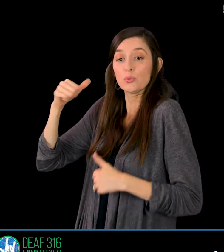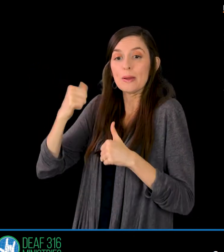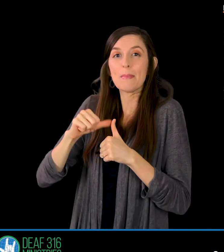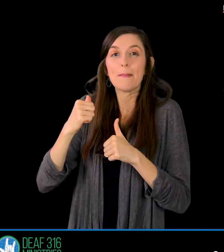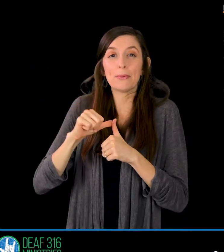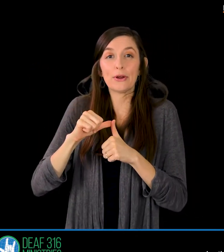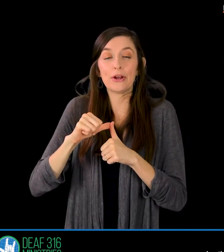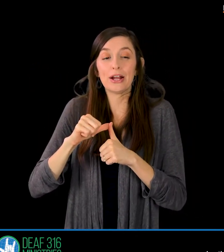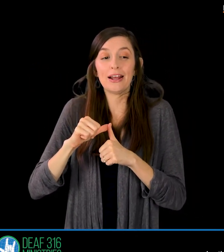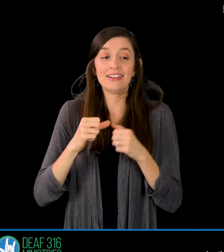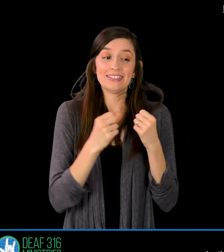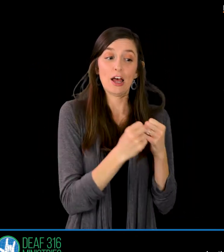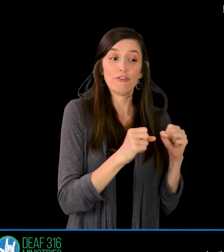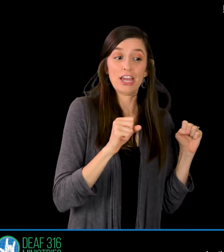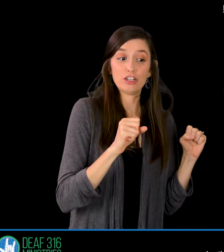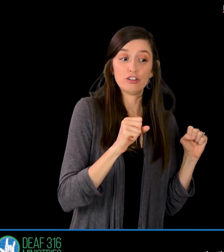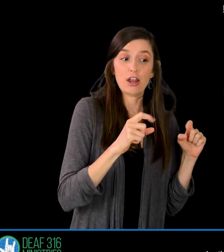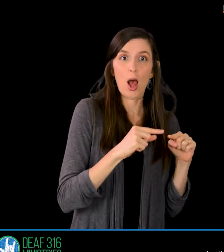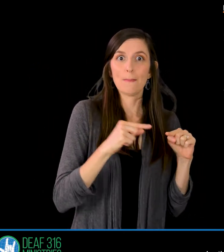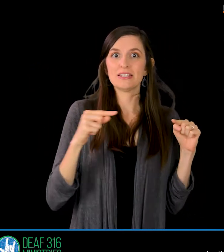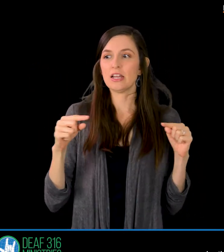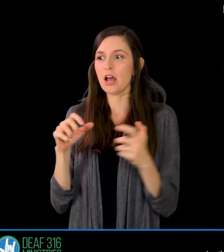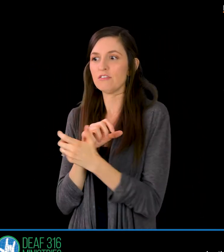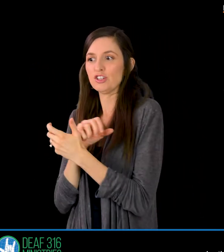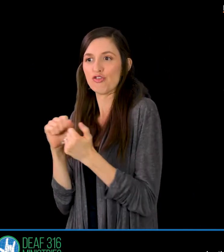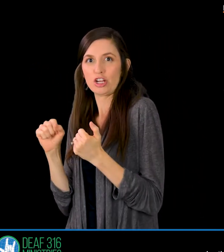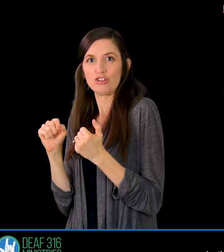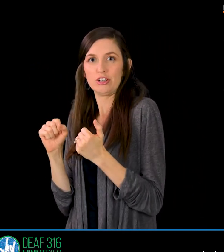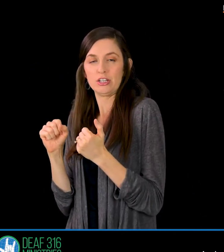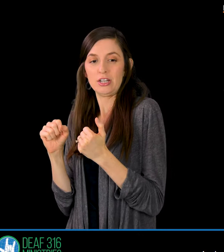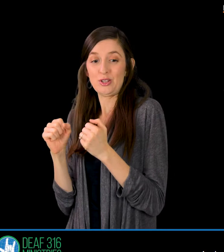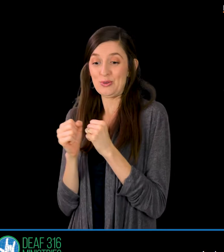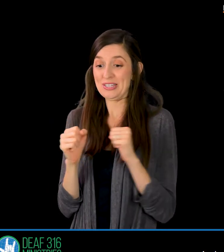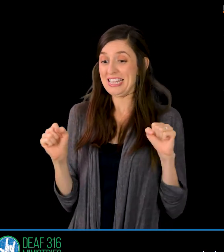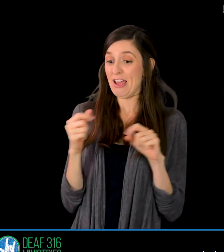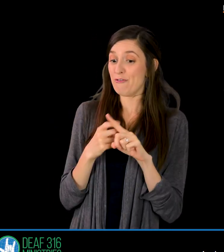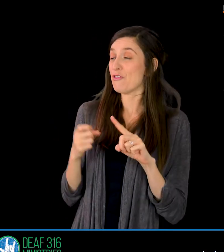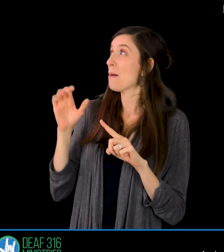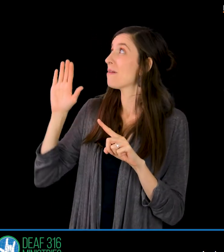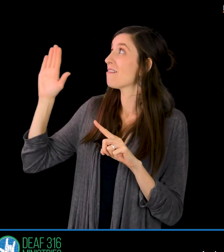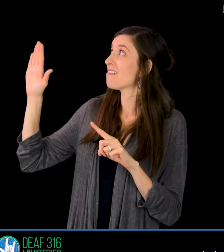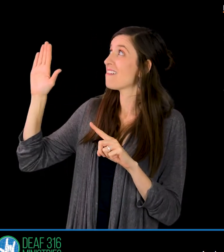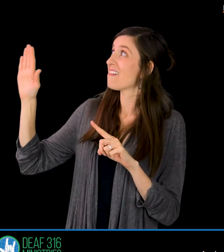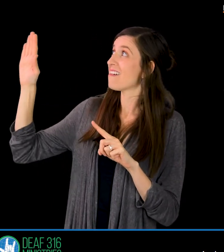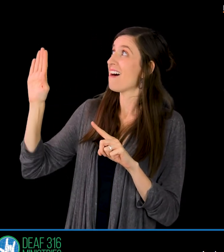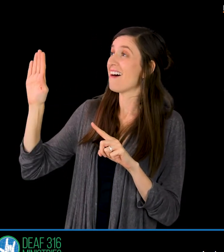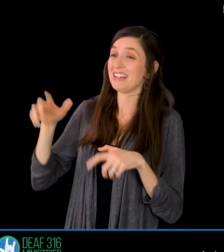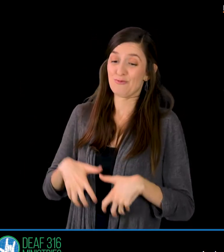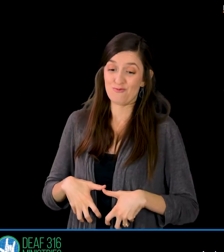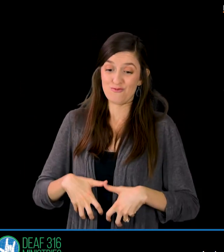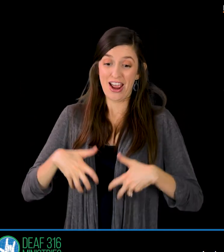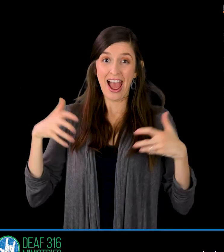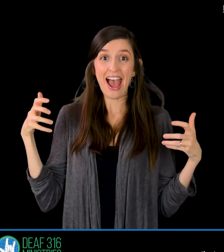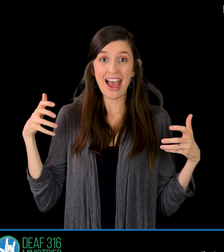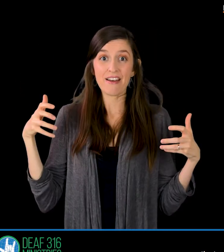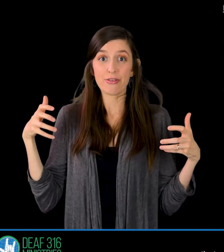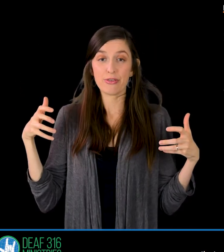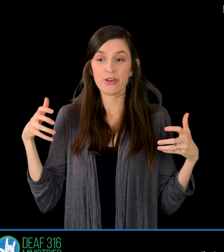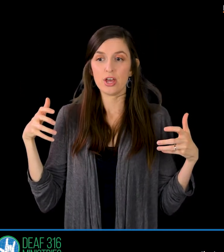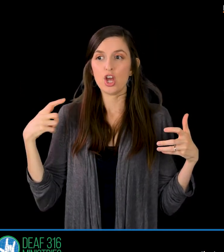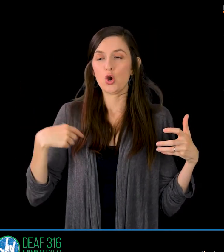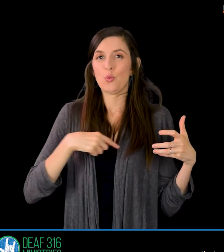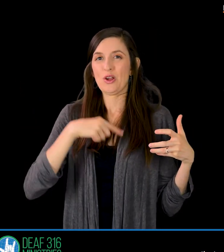Philippians 1 28 salvation was the opposite of destruction and so saved here from wrath confirms